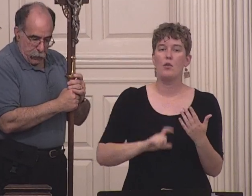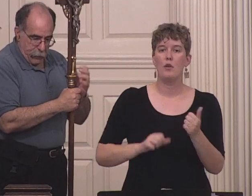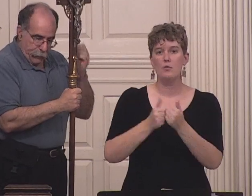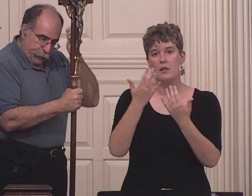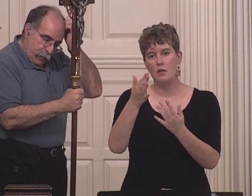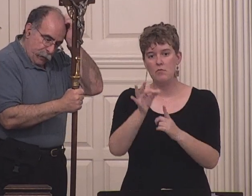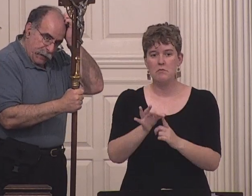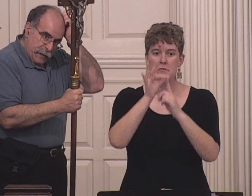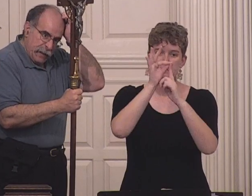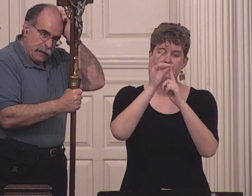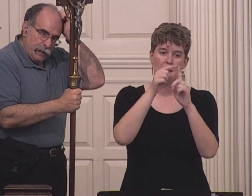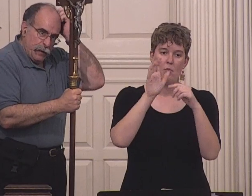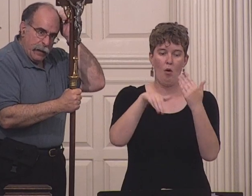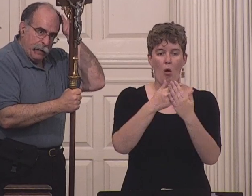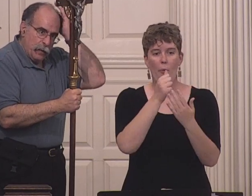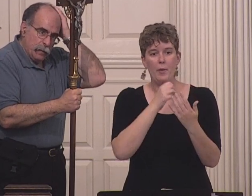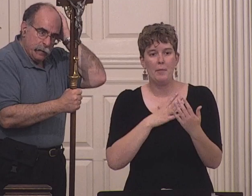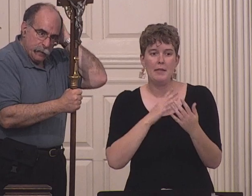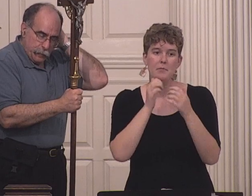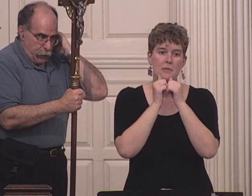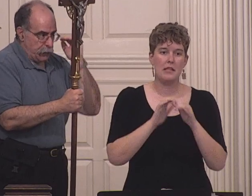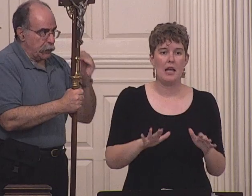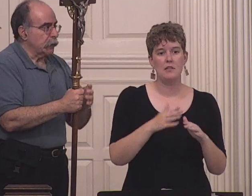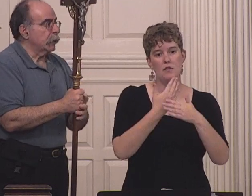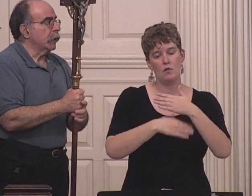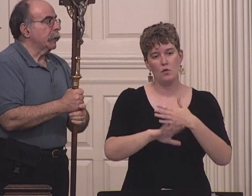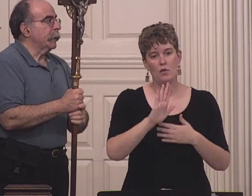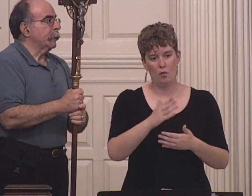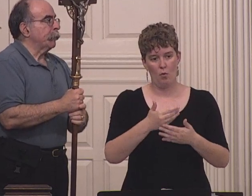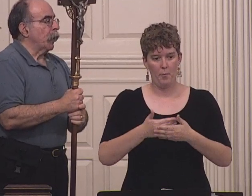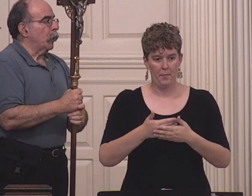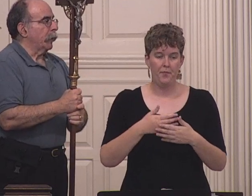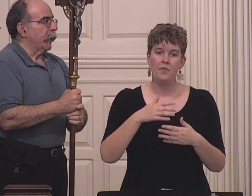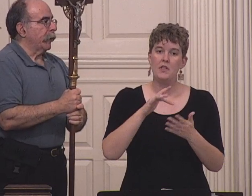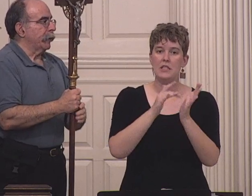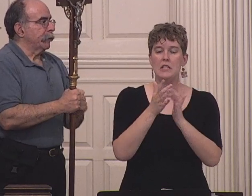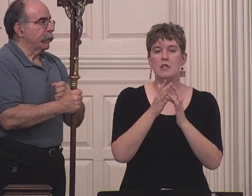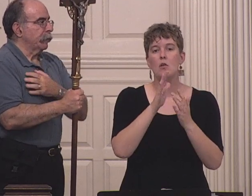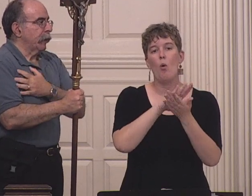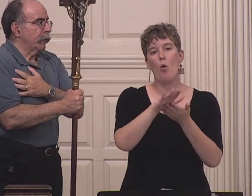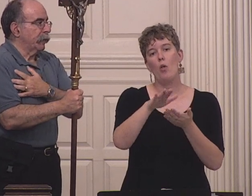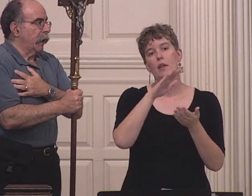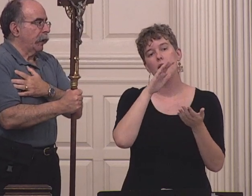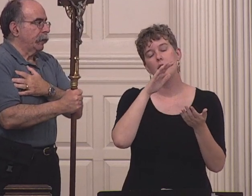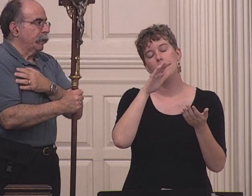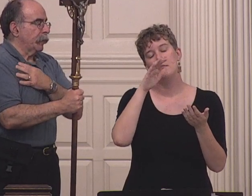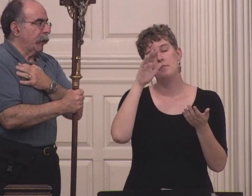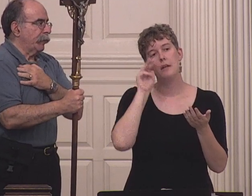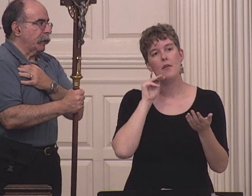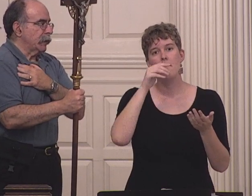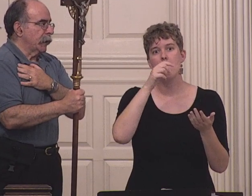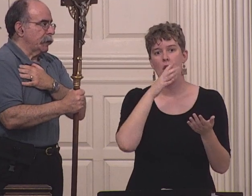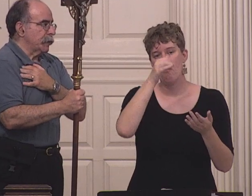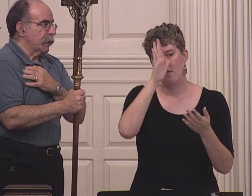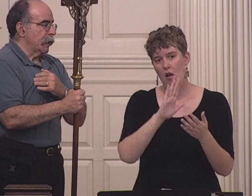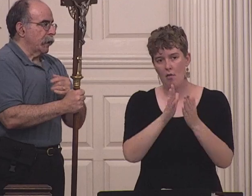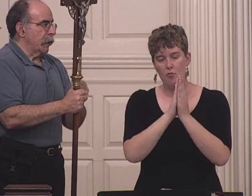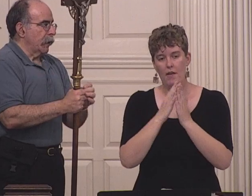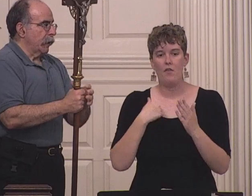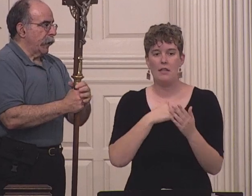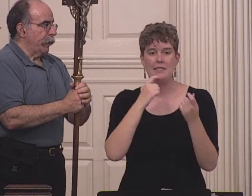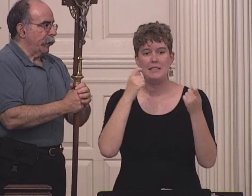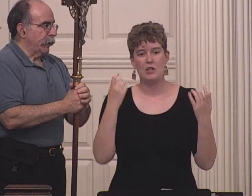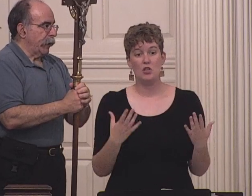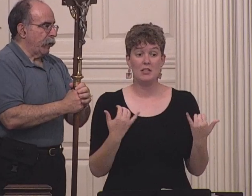among women, and blessed is the fruit of thy womb, Jesus. Holy Mary, Mother of God, pray for us